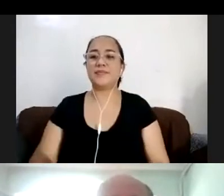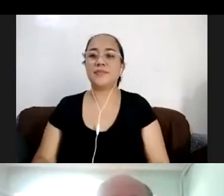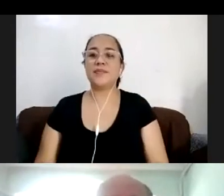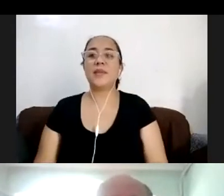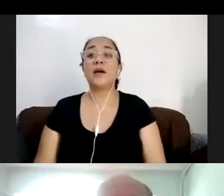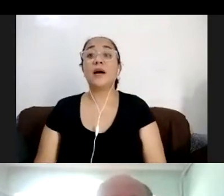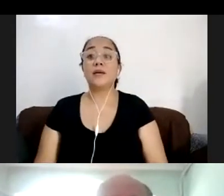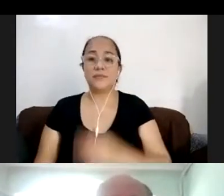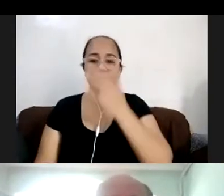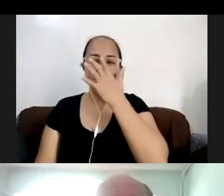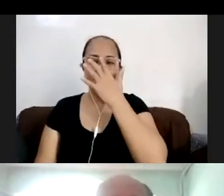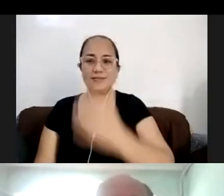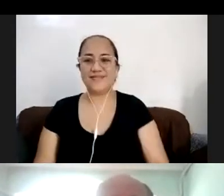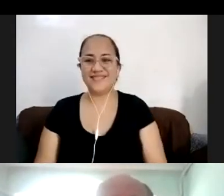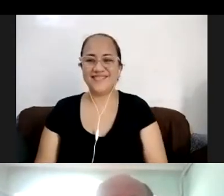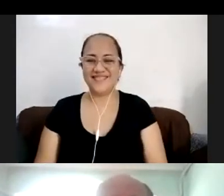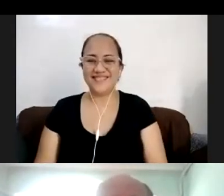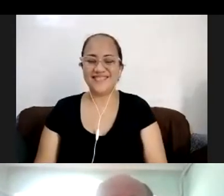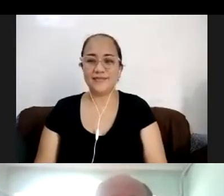small.